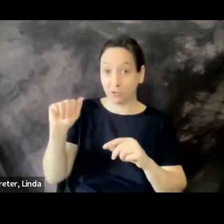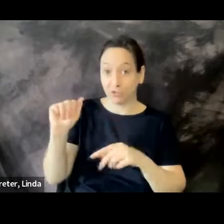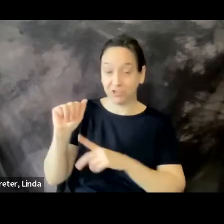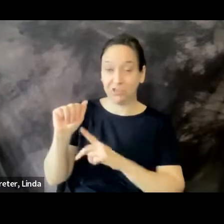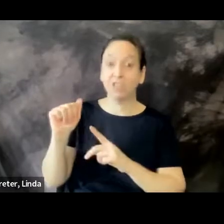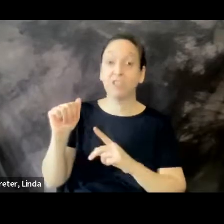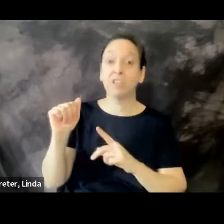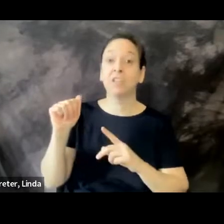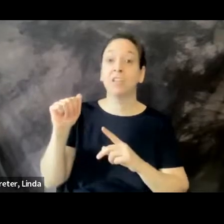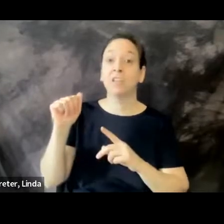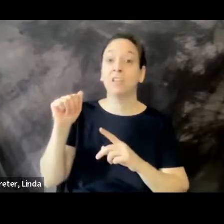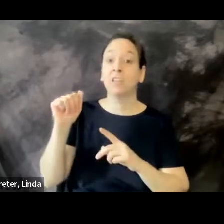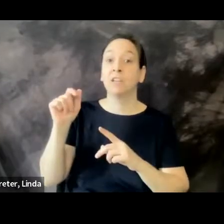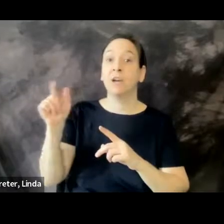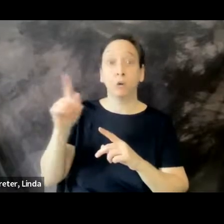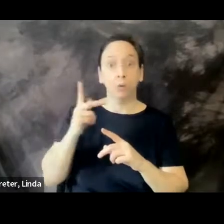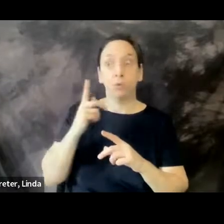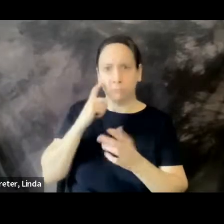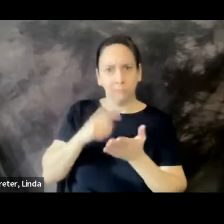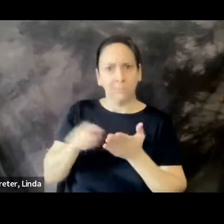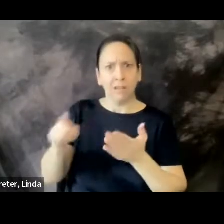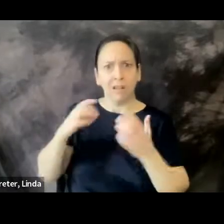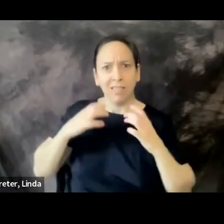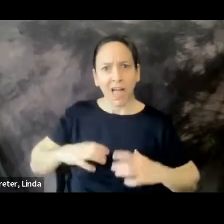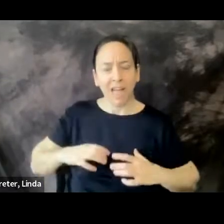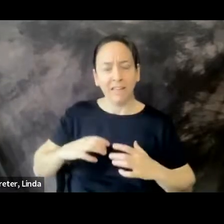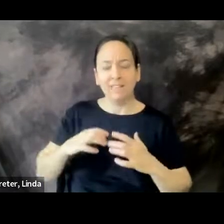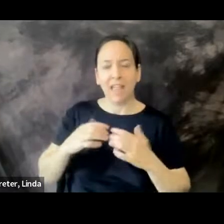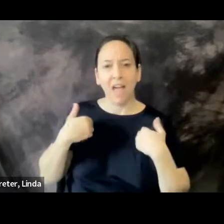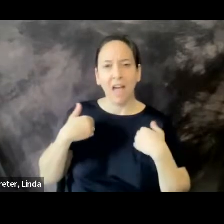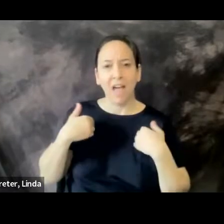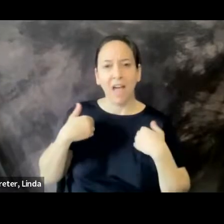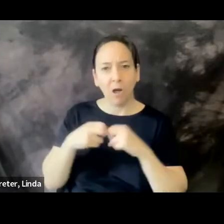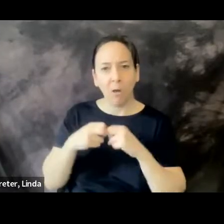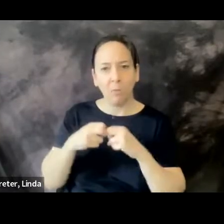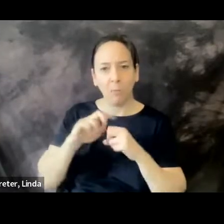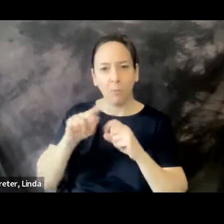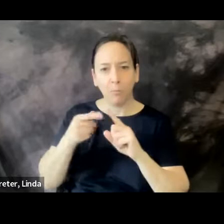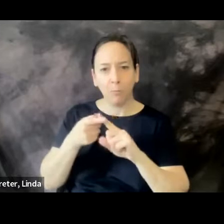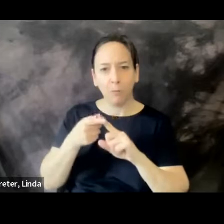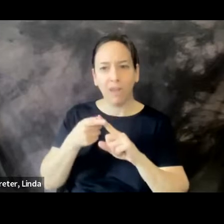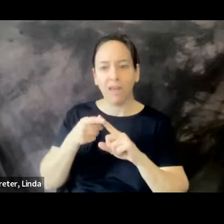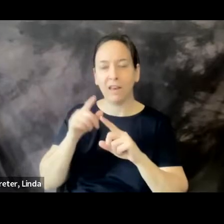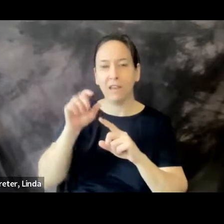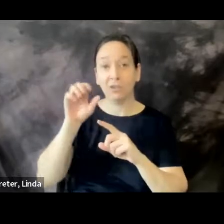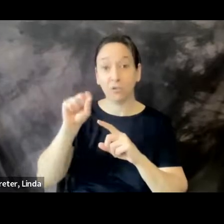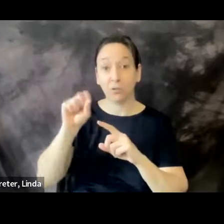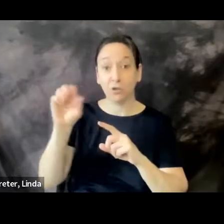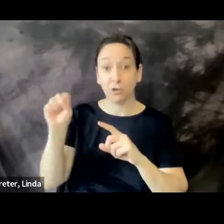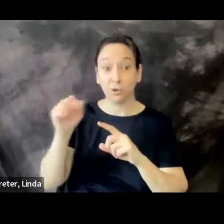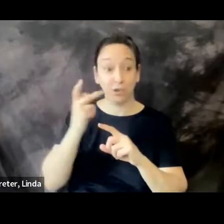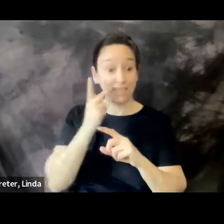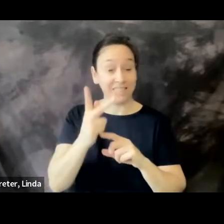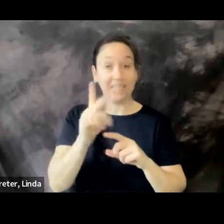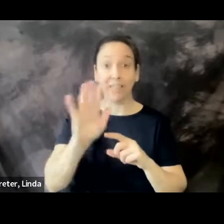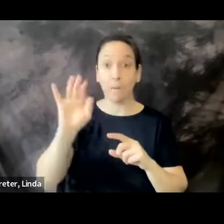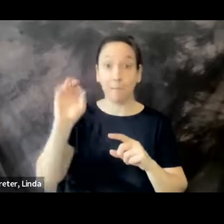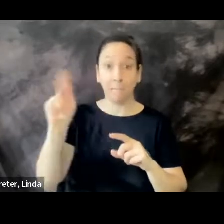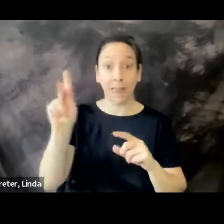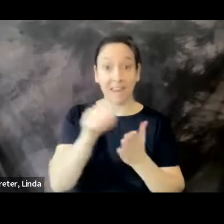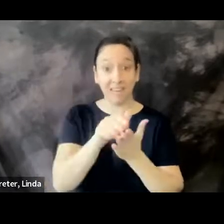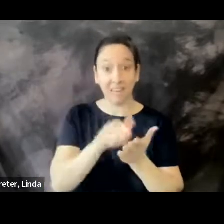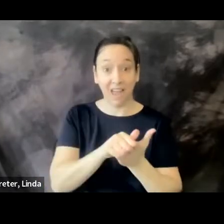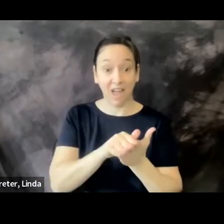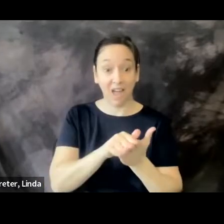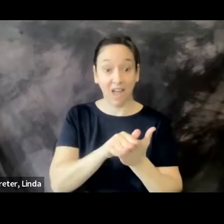see clients who run into problems when Social Security looks at their bank accounts to see,